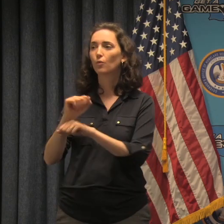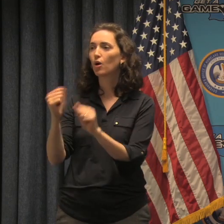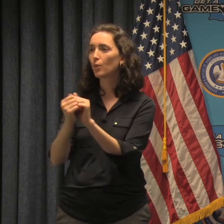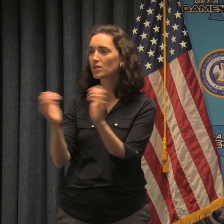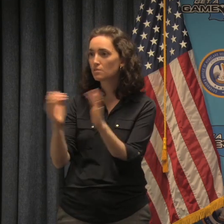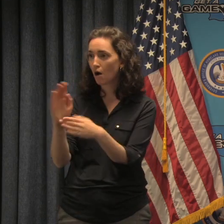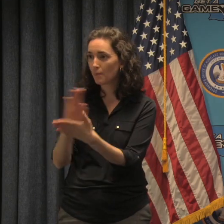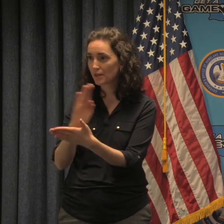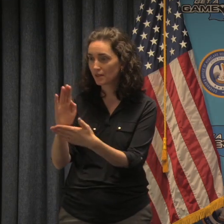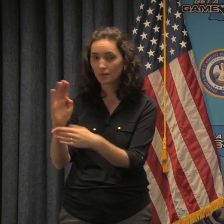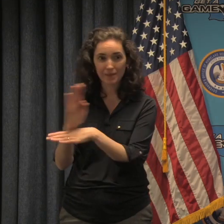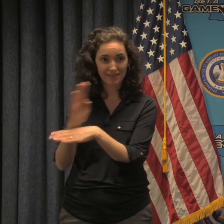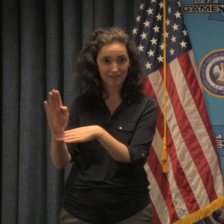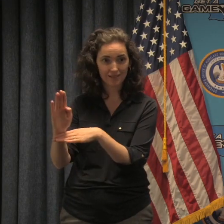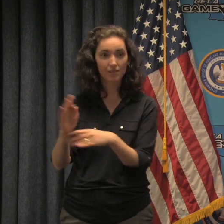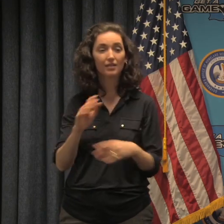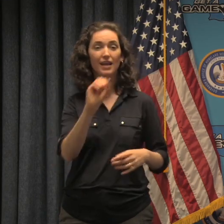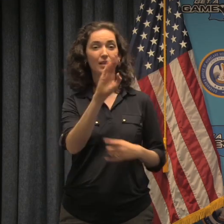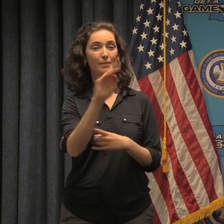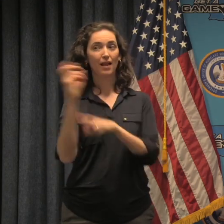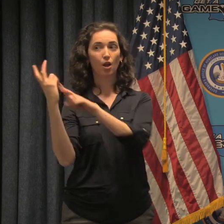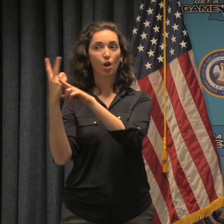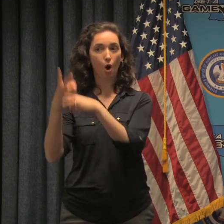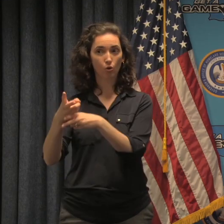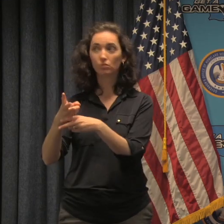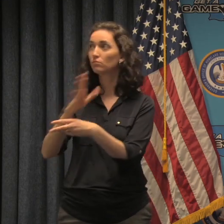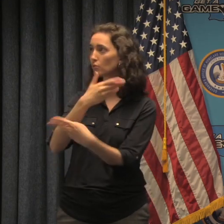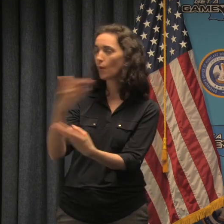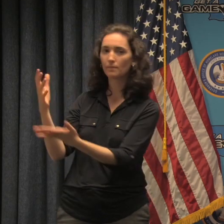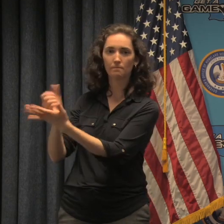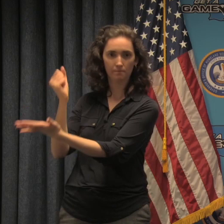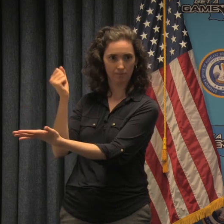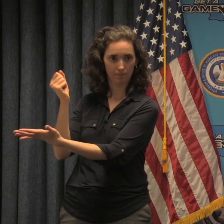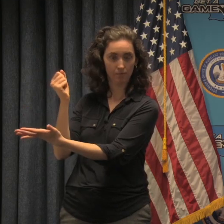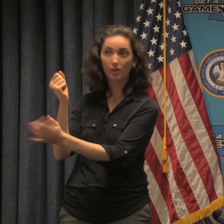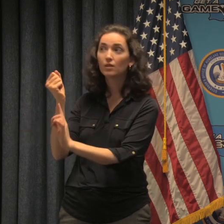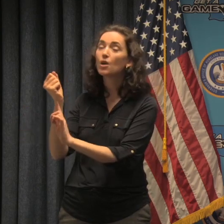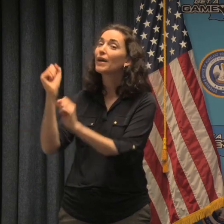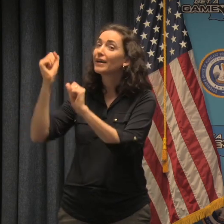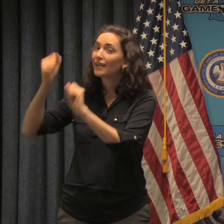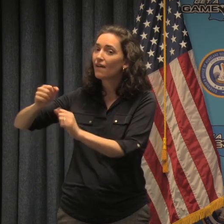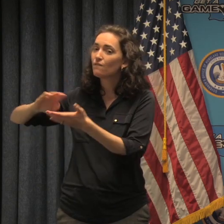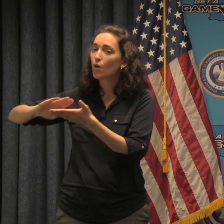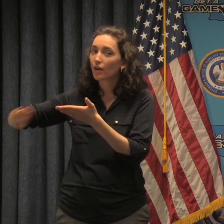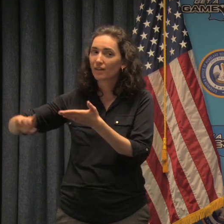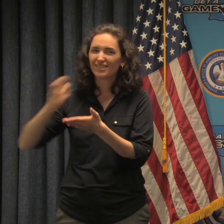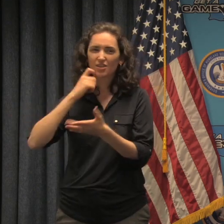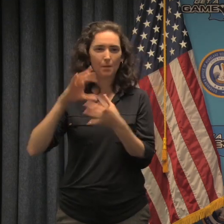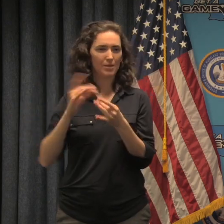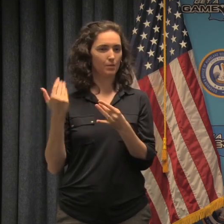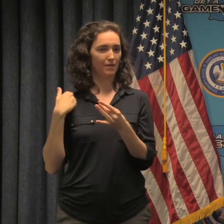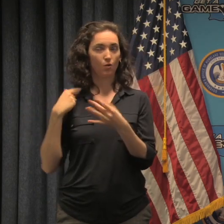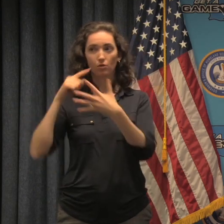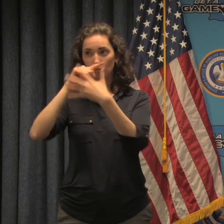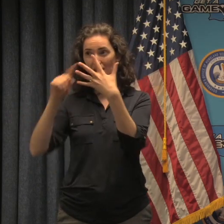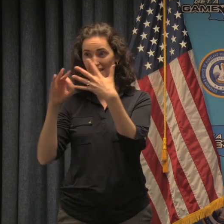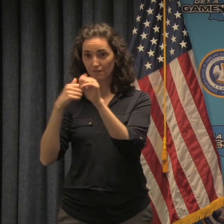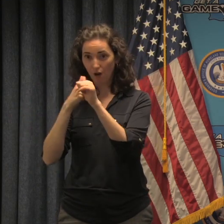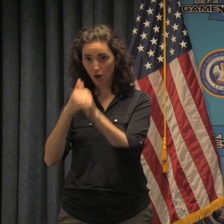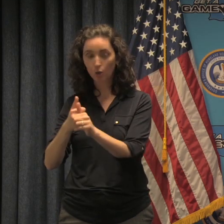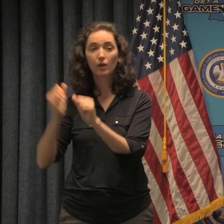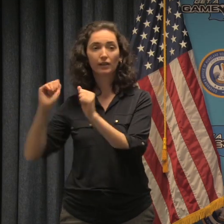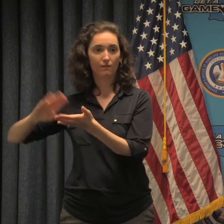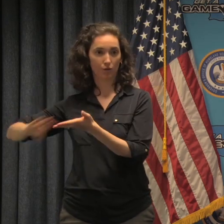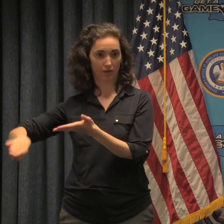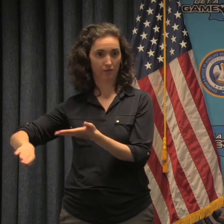take advantage of the loans through the SBA that can be forgivable to the extent that I spoke about them earlier. We stood up a